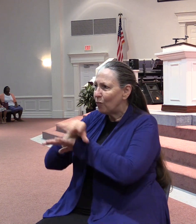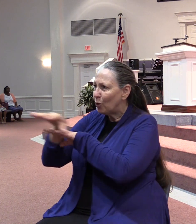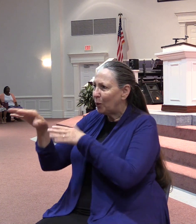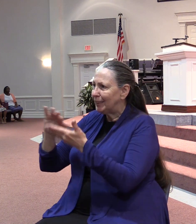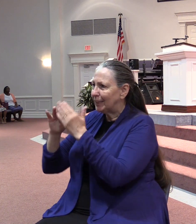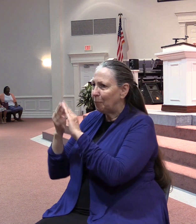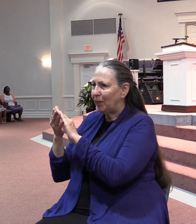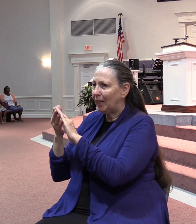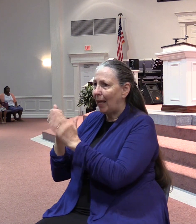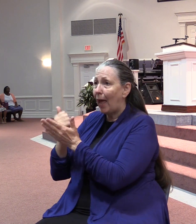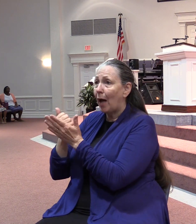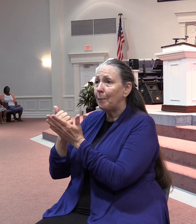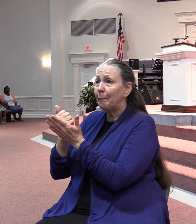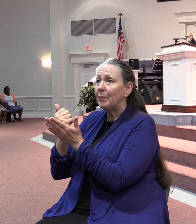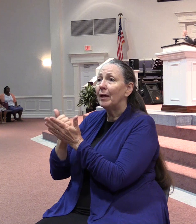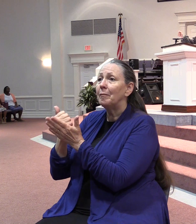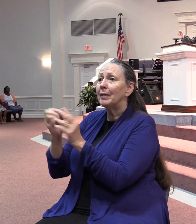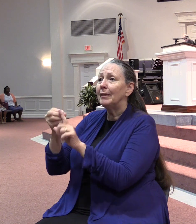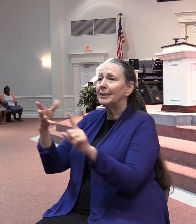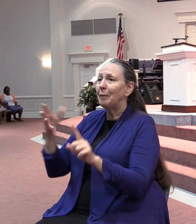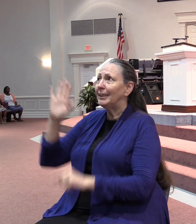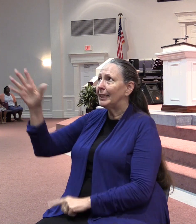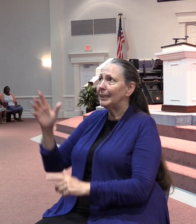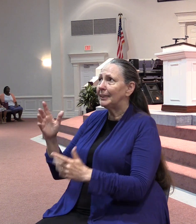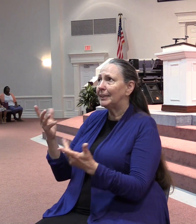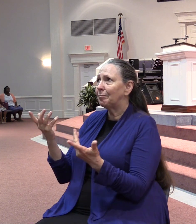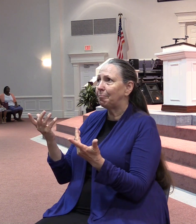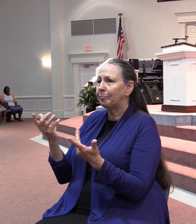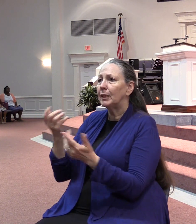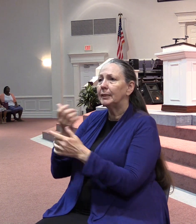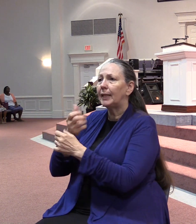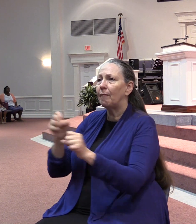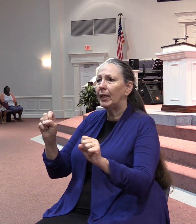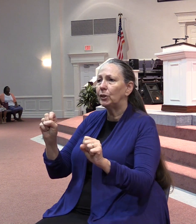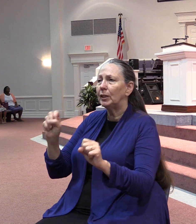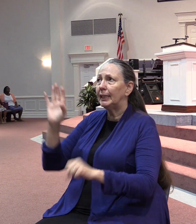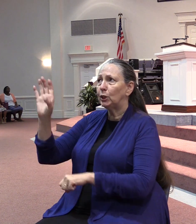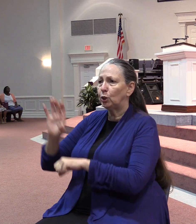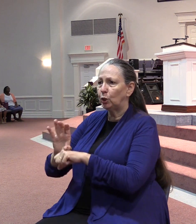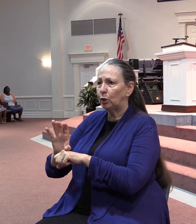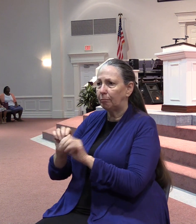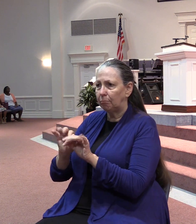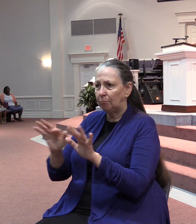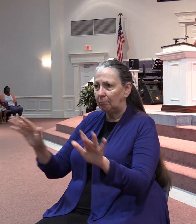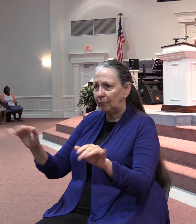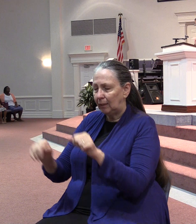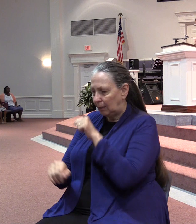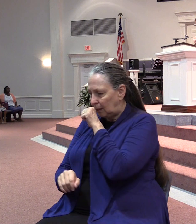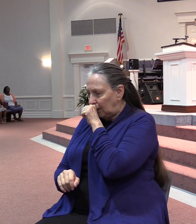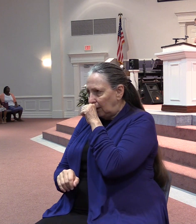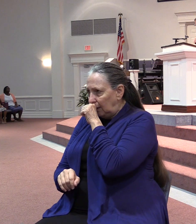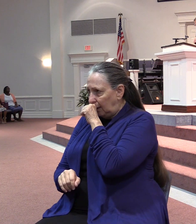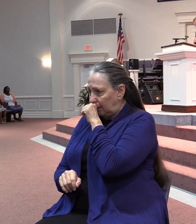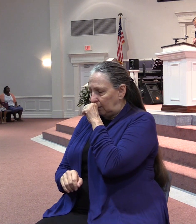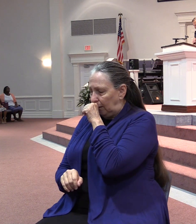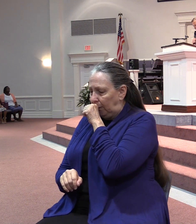help expand his cause in his church. The Apostle Paul said